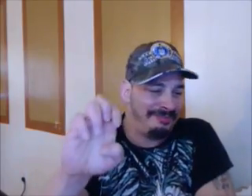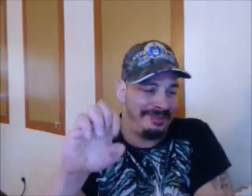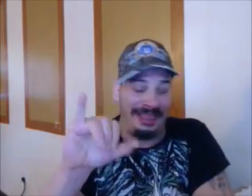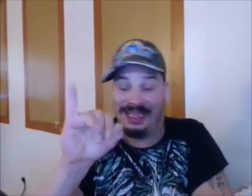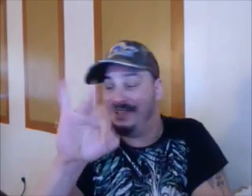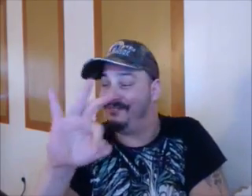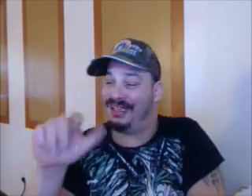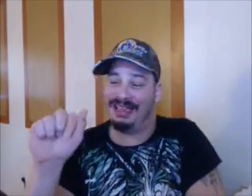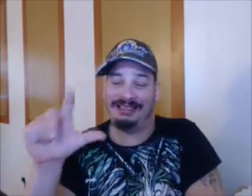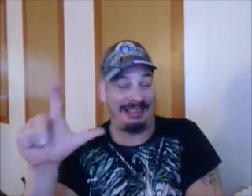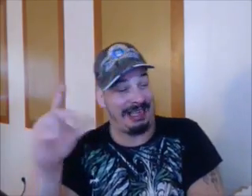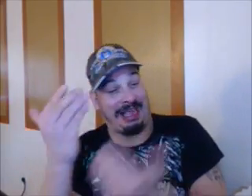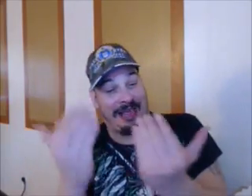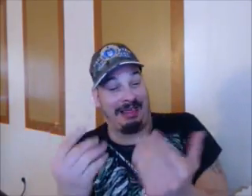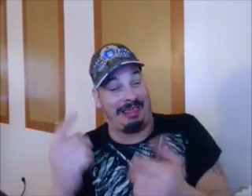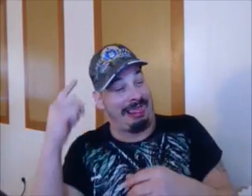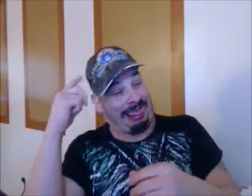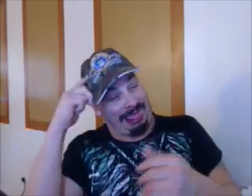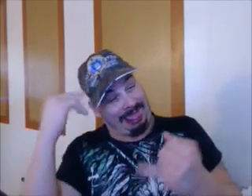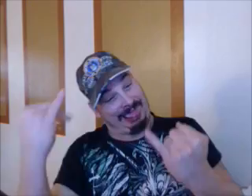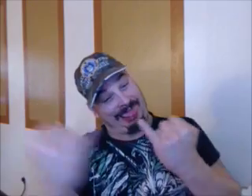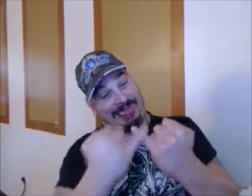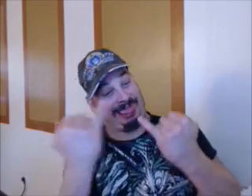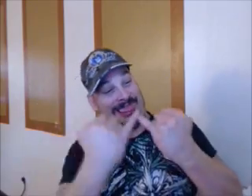I just prepared an excuse.